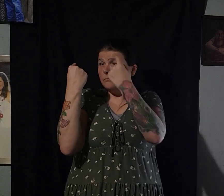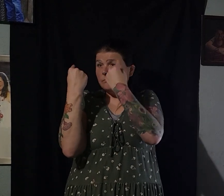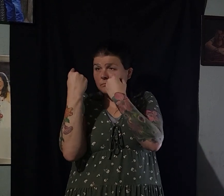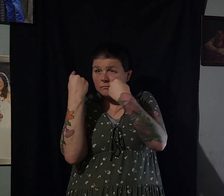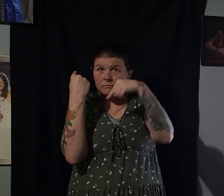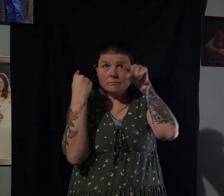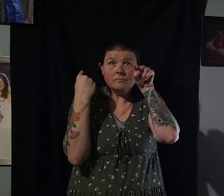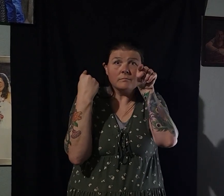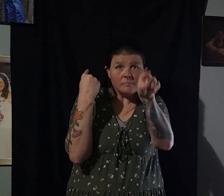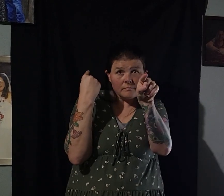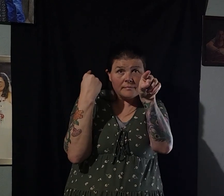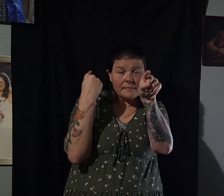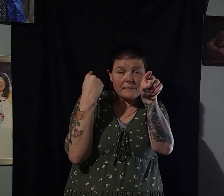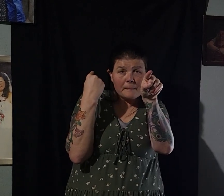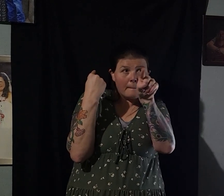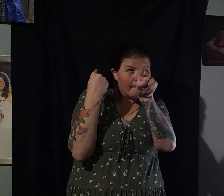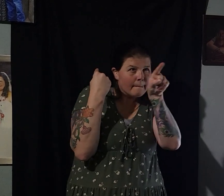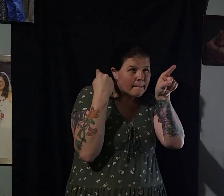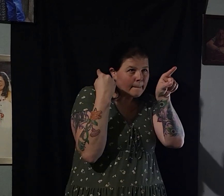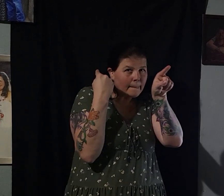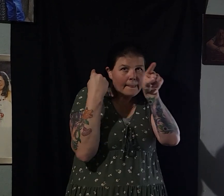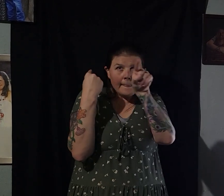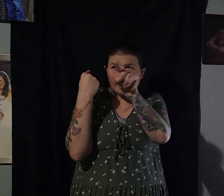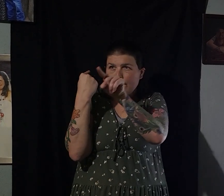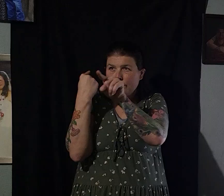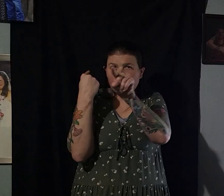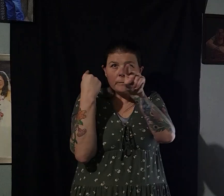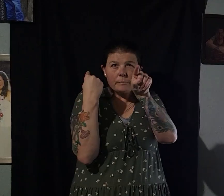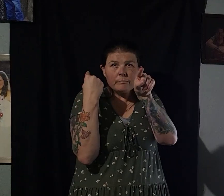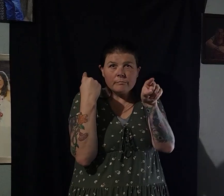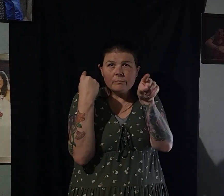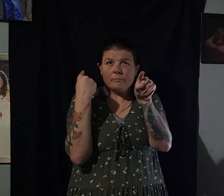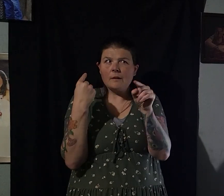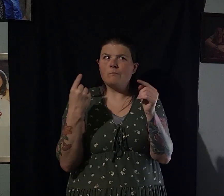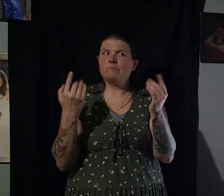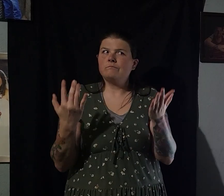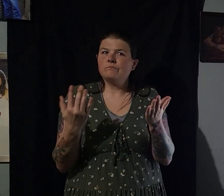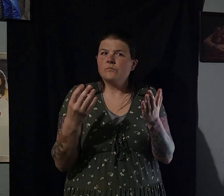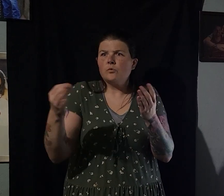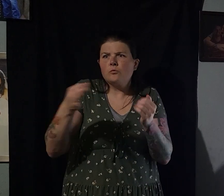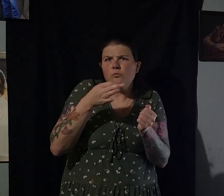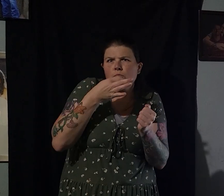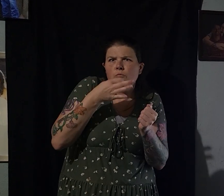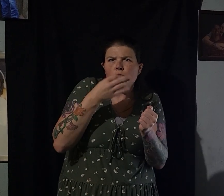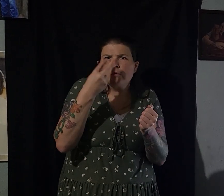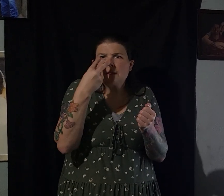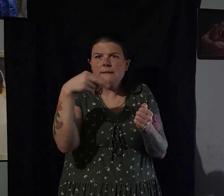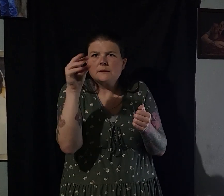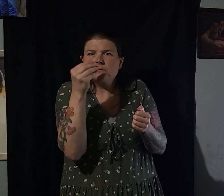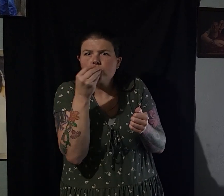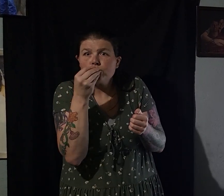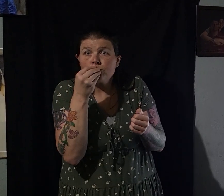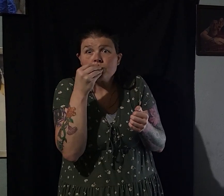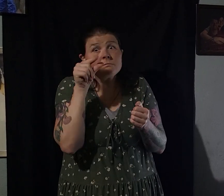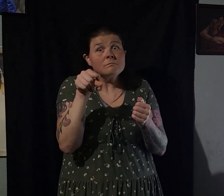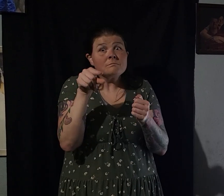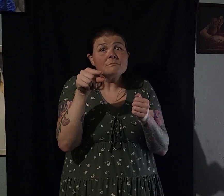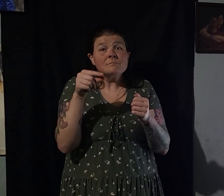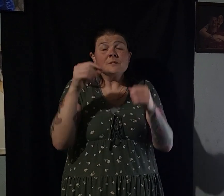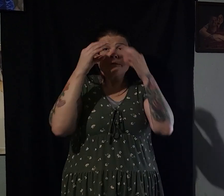the other one is scanning the branches ahead. As soon as it spots something tasty, the chameleon